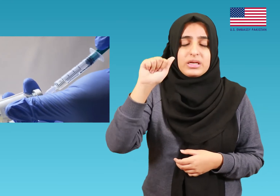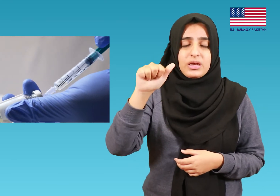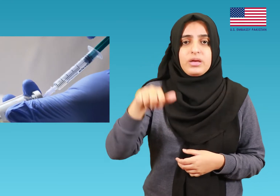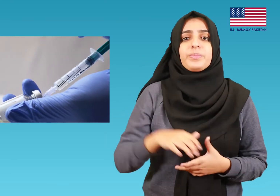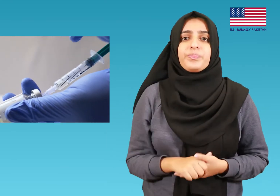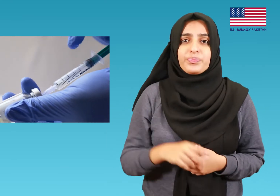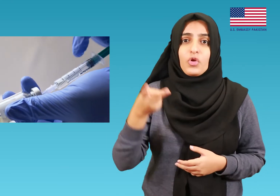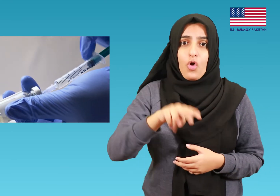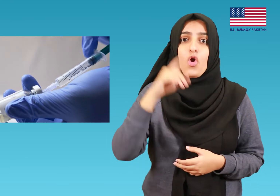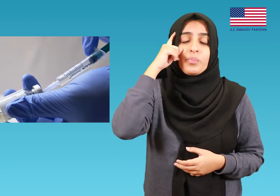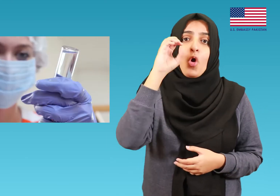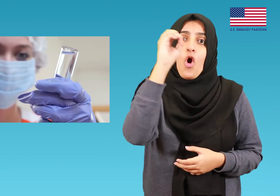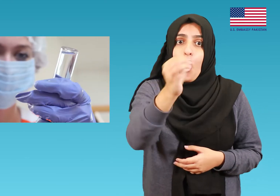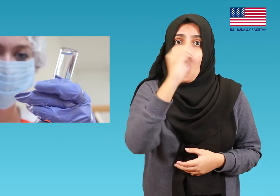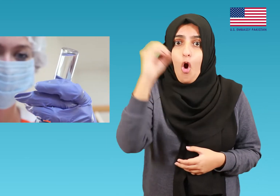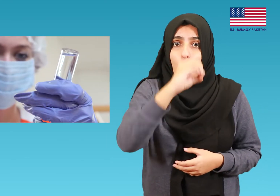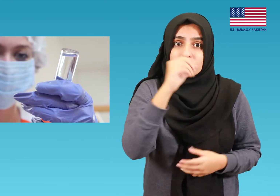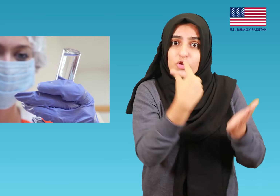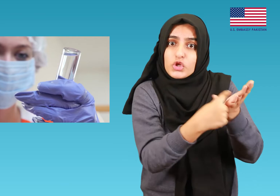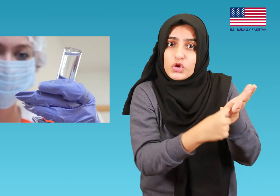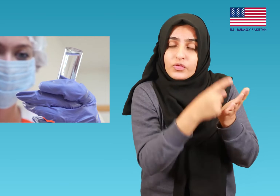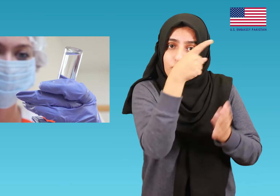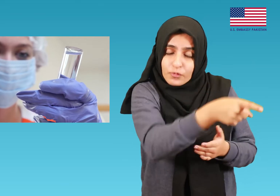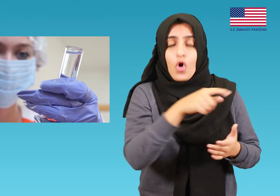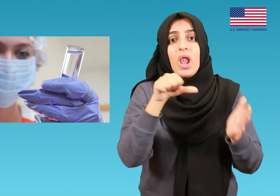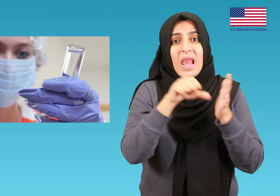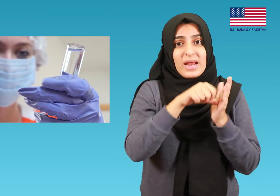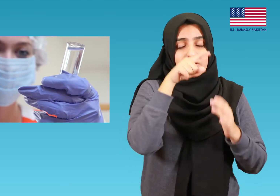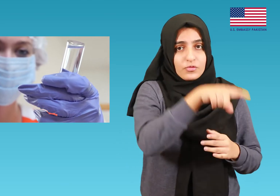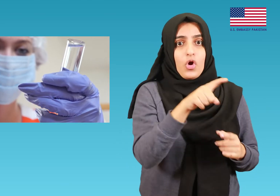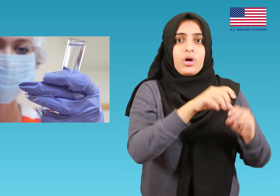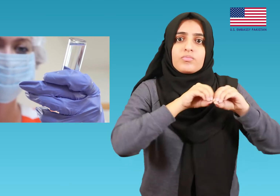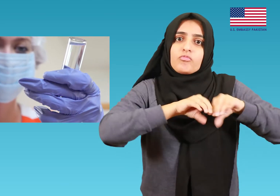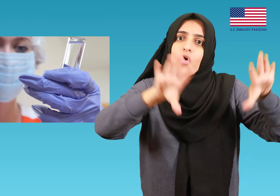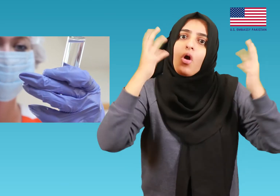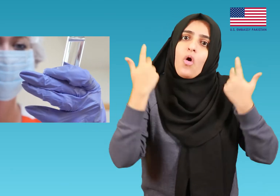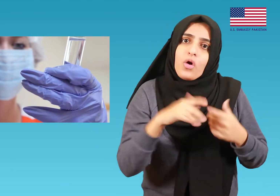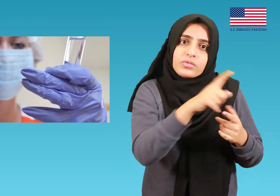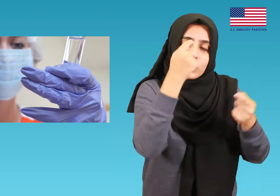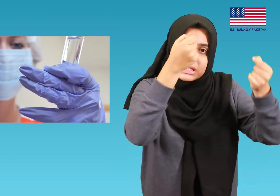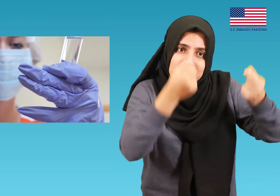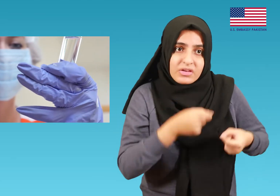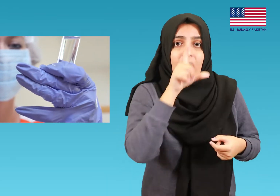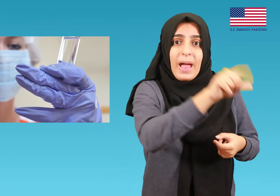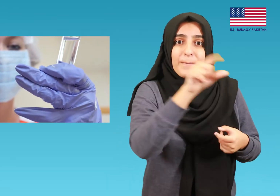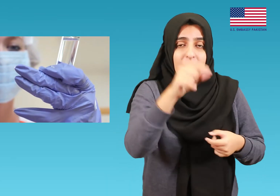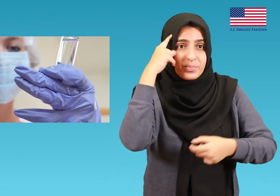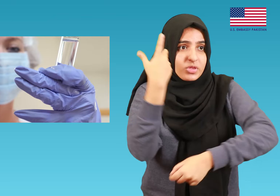AstraZeneca, and Oxford University has also released early data showing that their vaccine could be